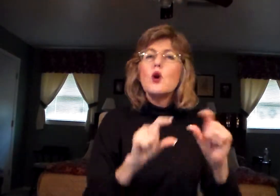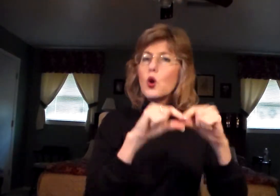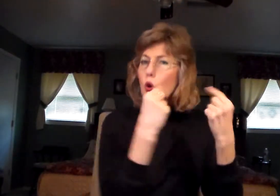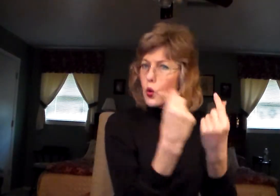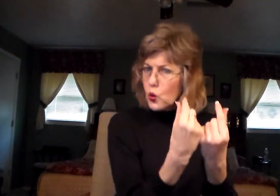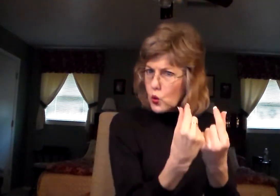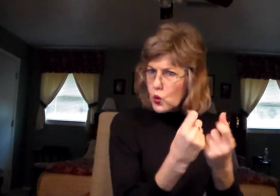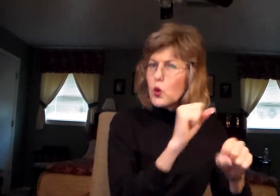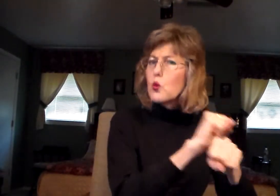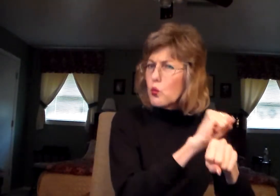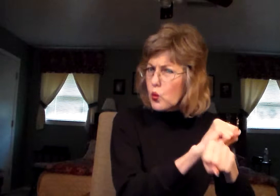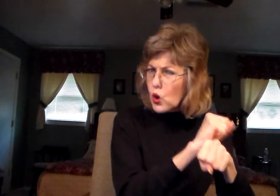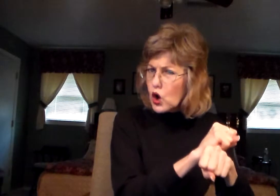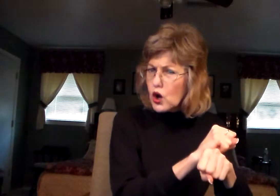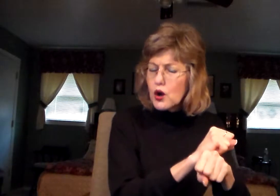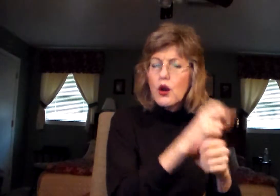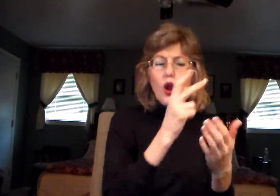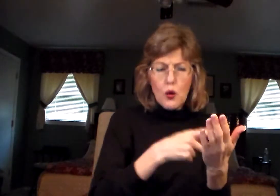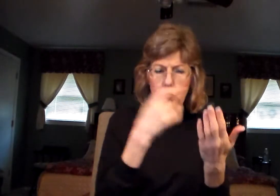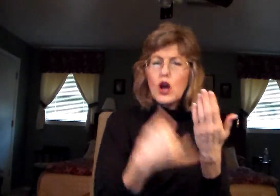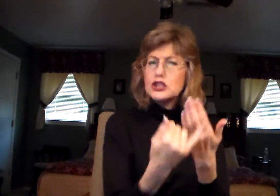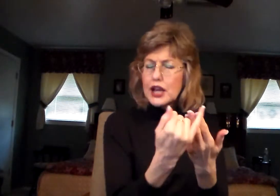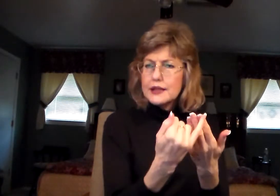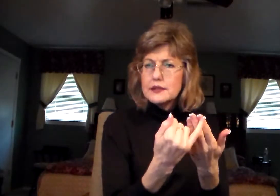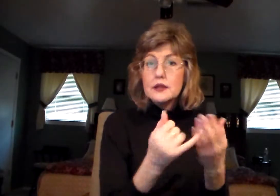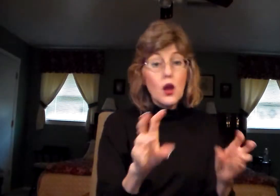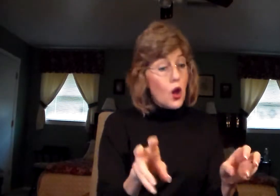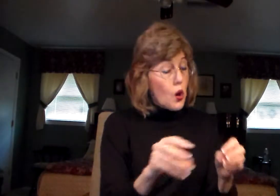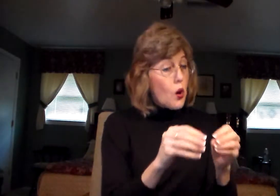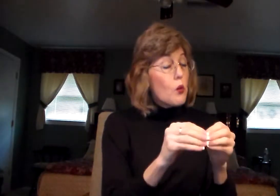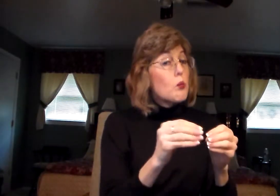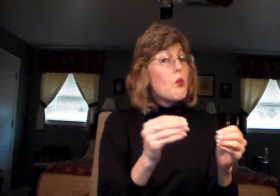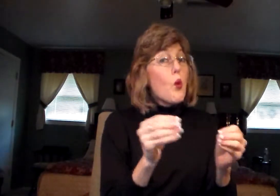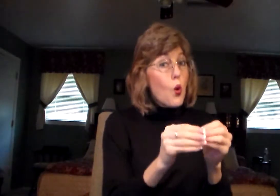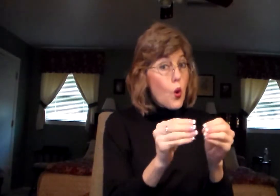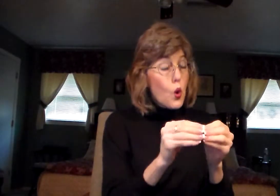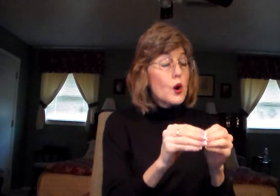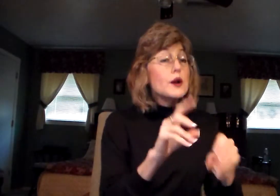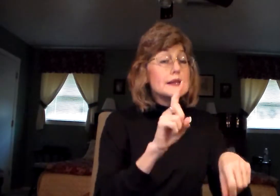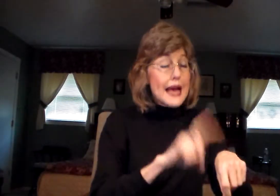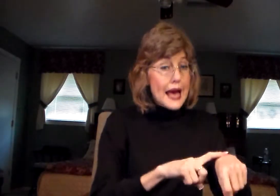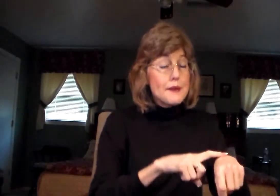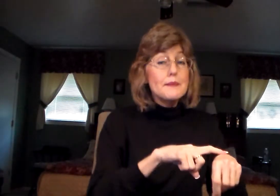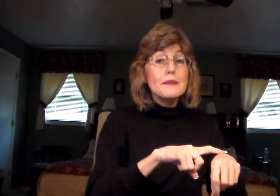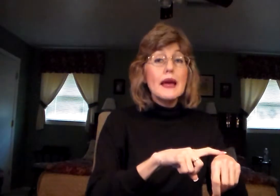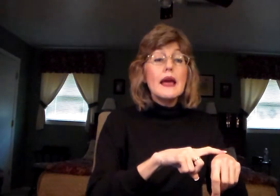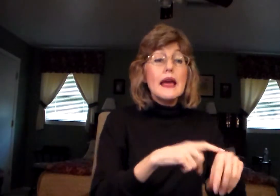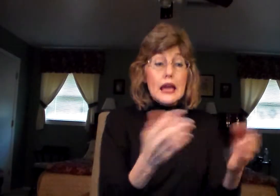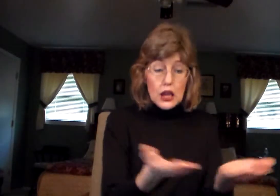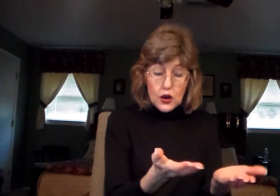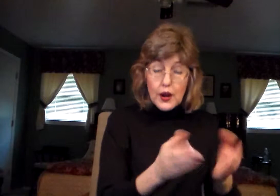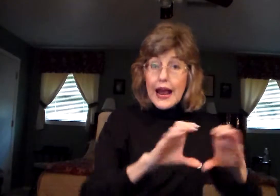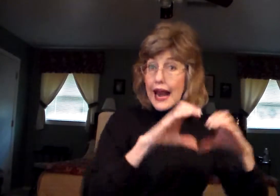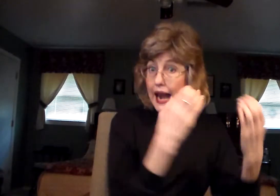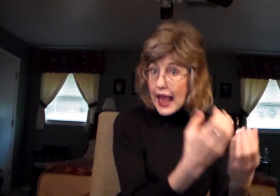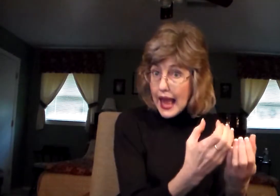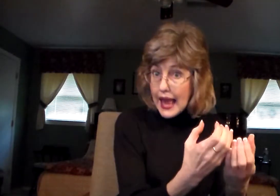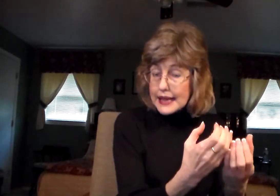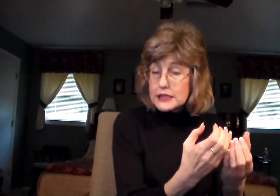some projects. We're going to have a lot more time in class to do lots of the things that I think we're going to be able to show much